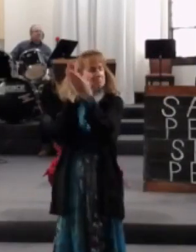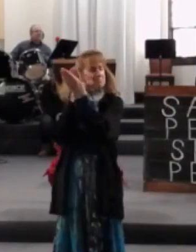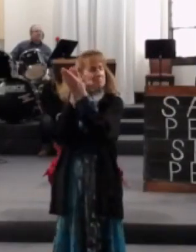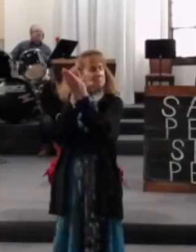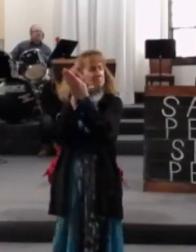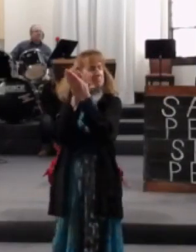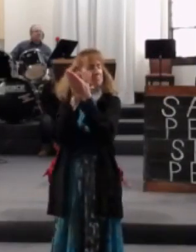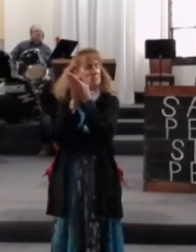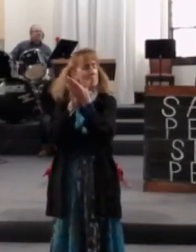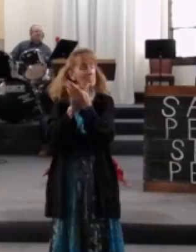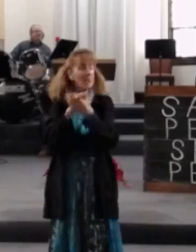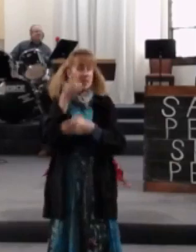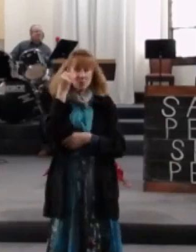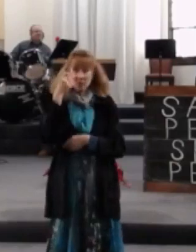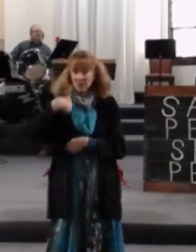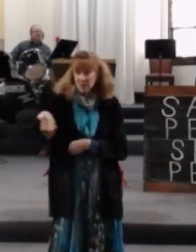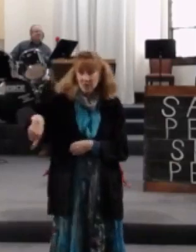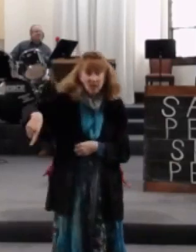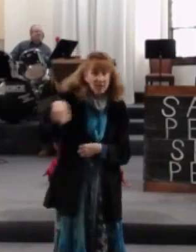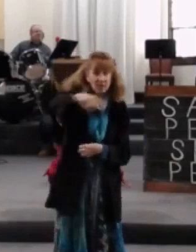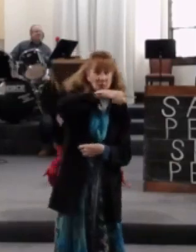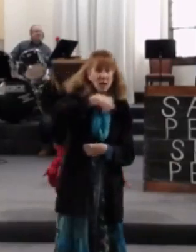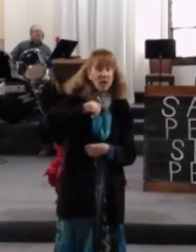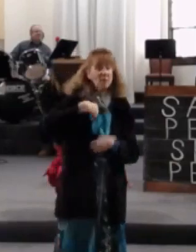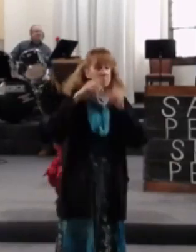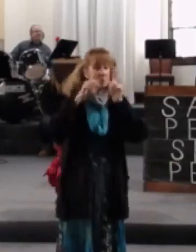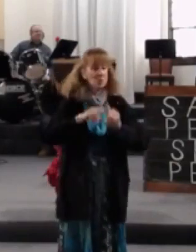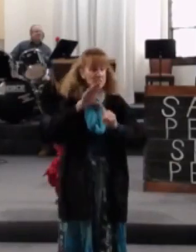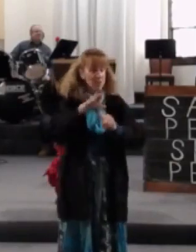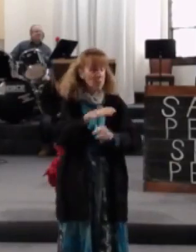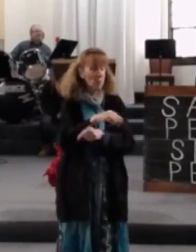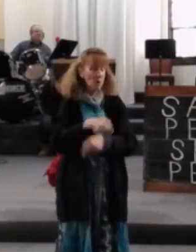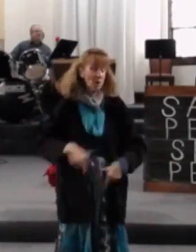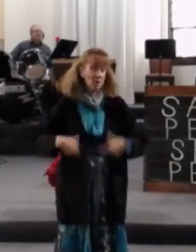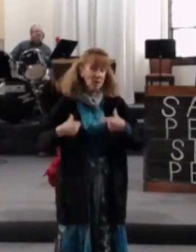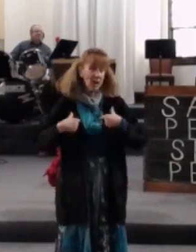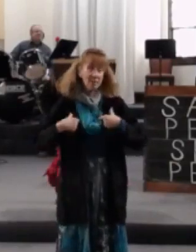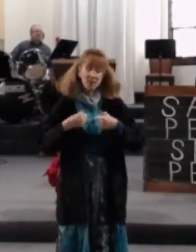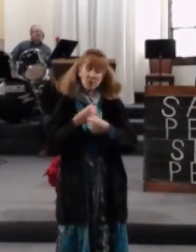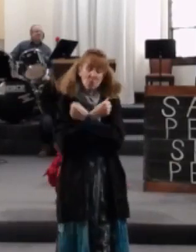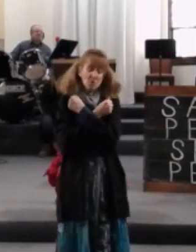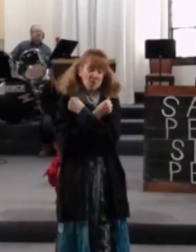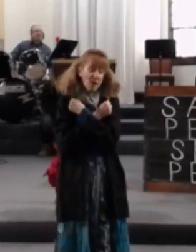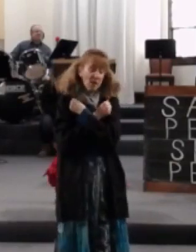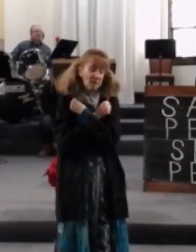So you have someone in your life that you love, don't let the fear